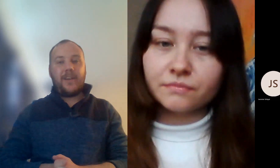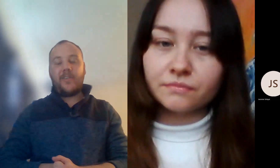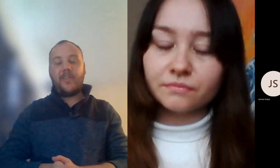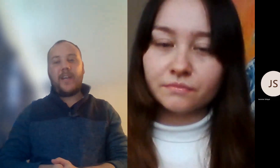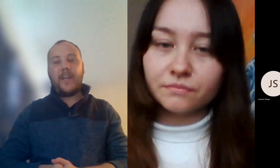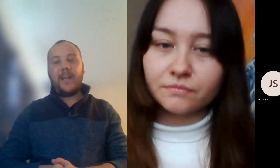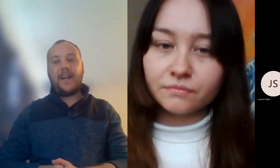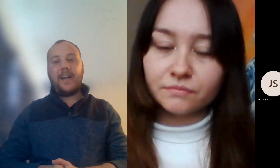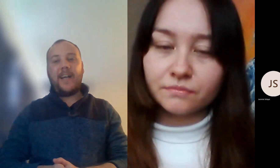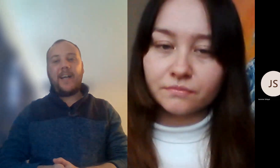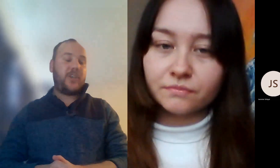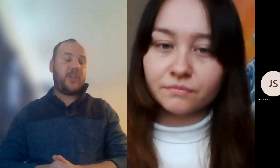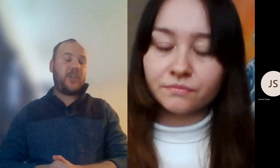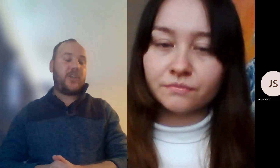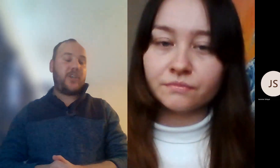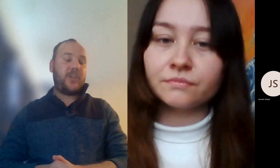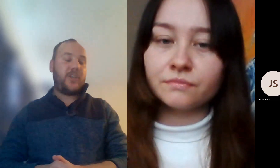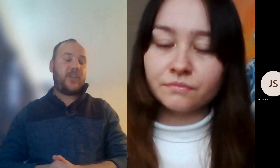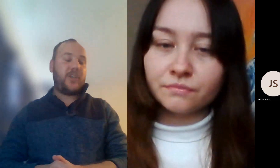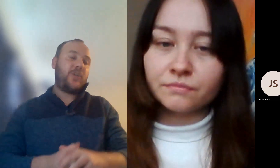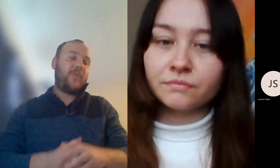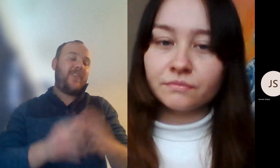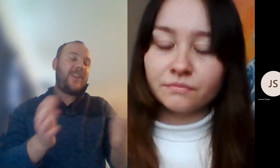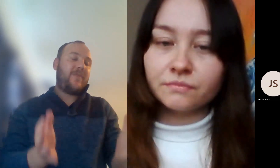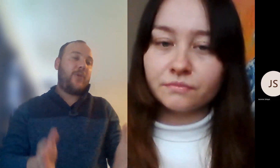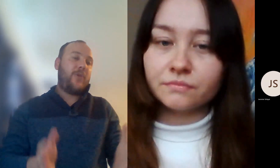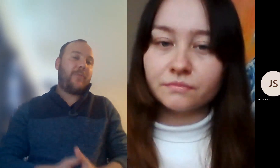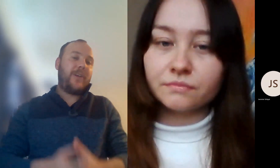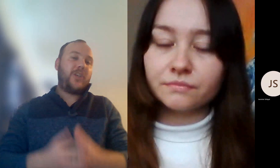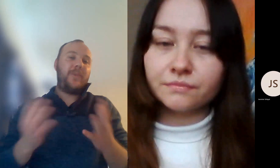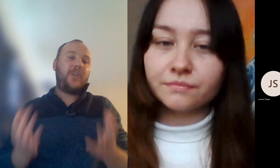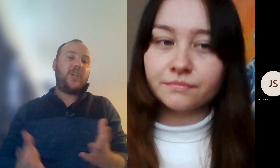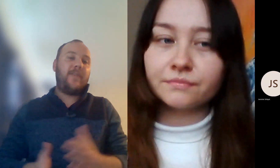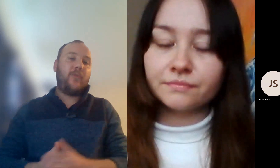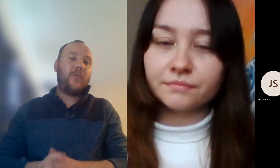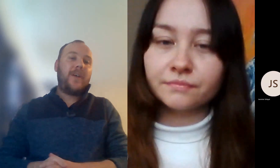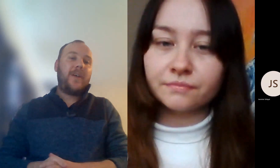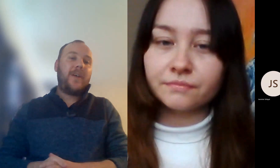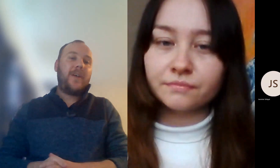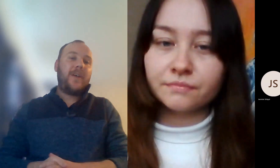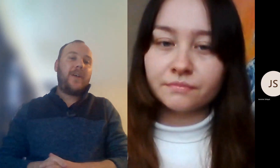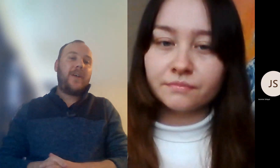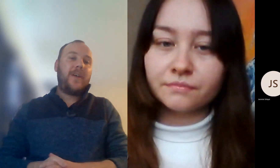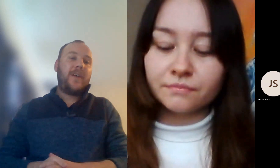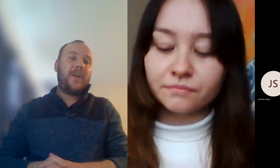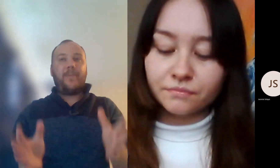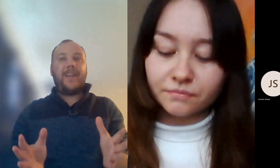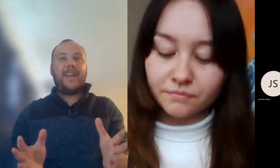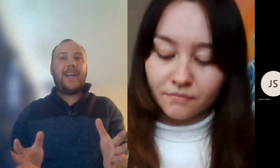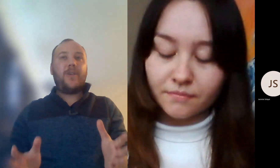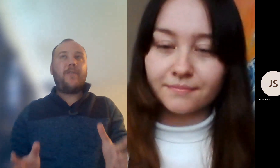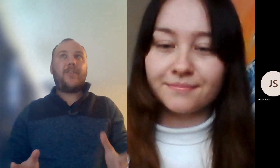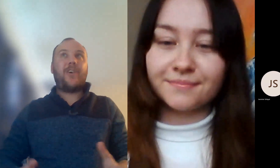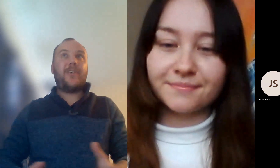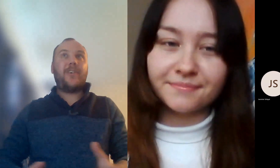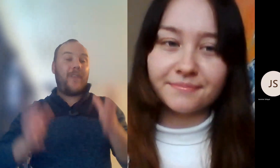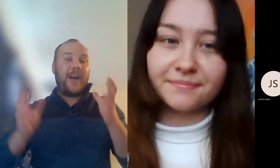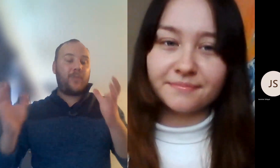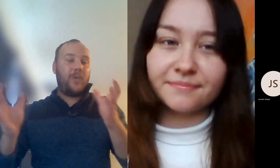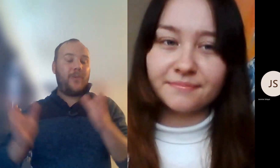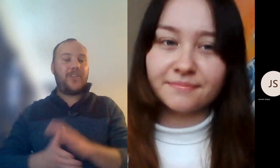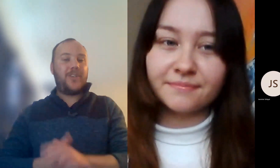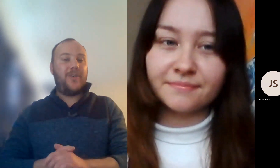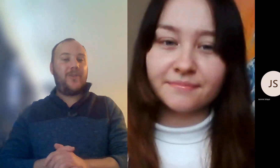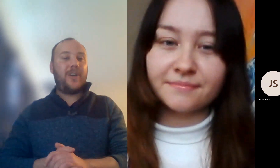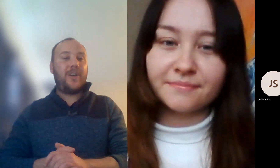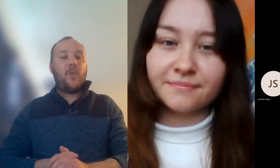who's maybe considering an apprenticeship, it can be maybe an apprenticeship within this field, an apprenticeship in general, bearing in mind that you've sort of been there, you've decided,